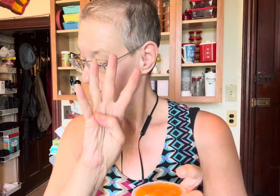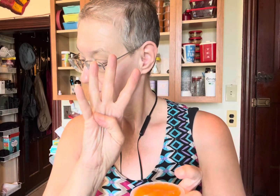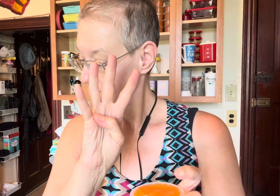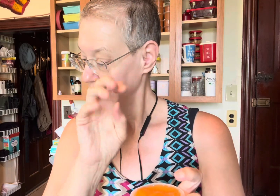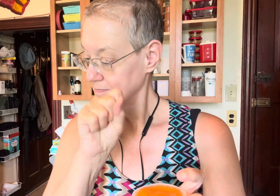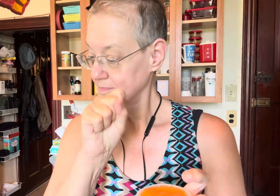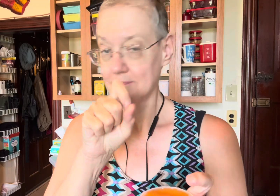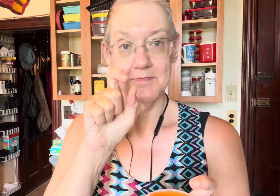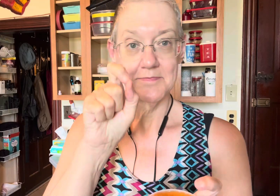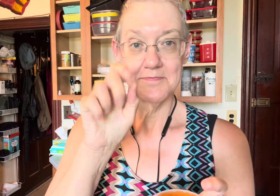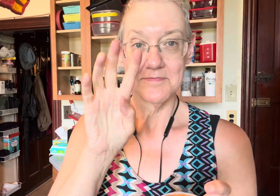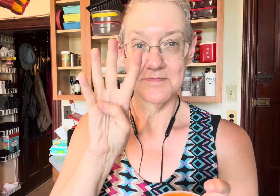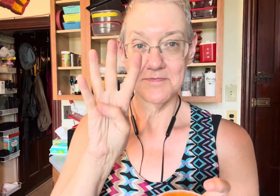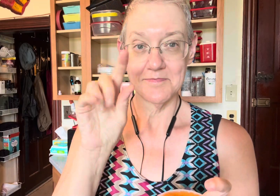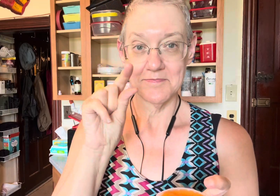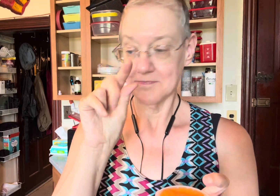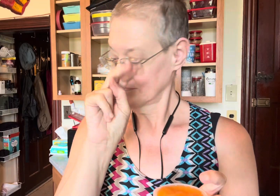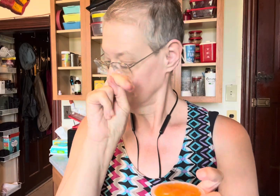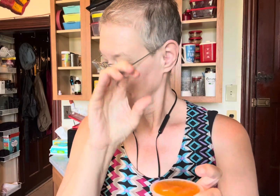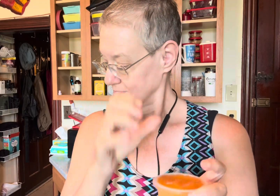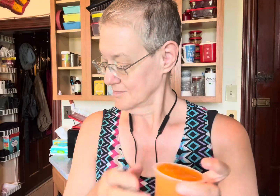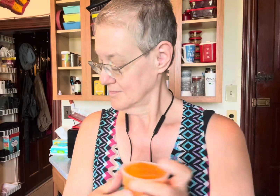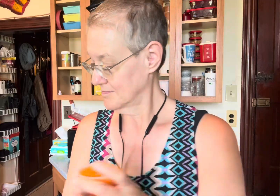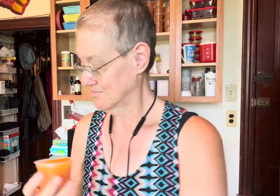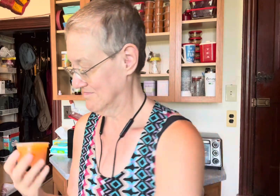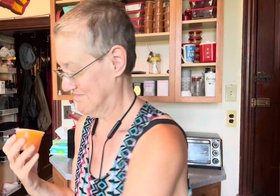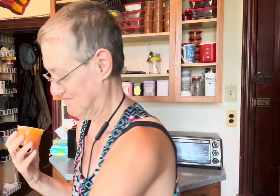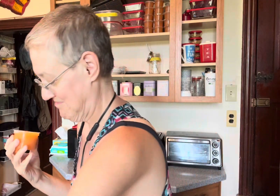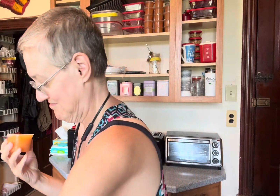.4 grams. Yeah, 0.4 grams of net carbs.